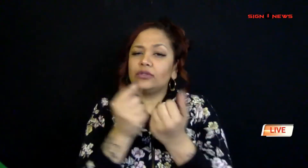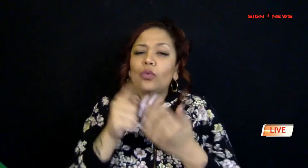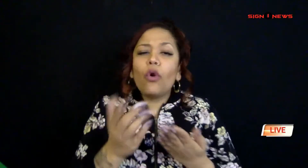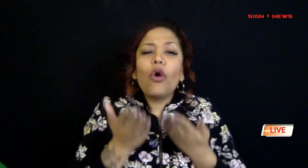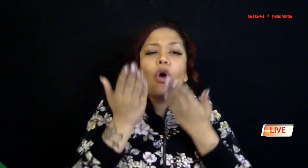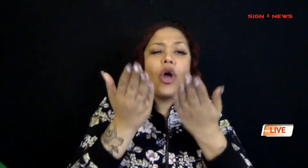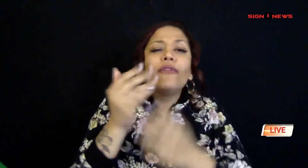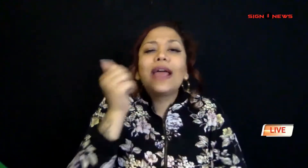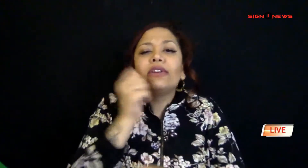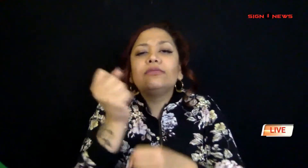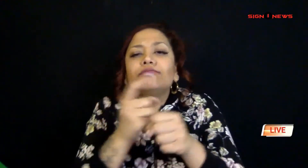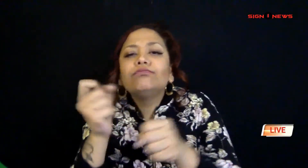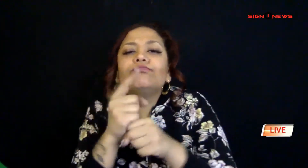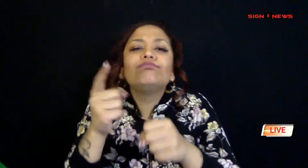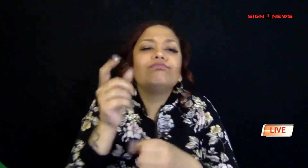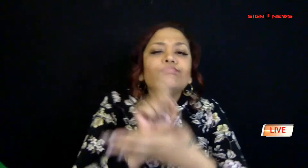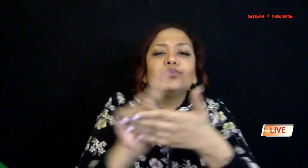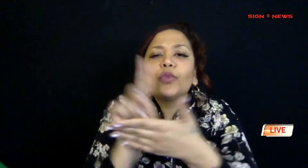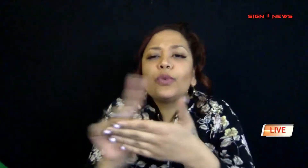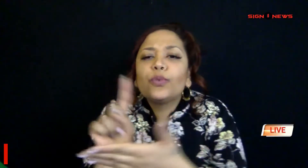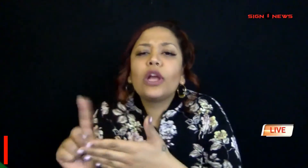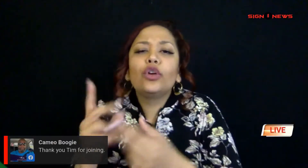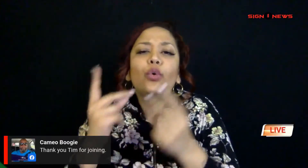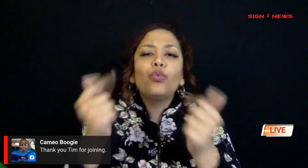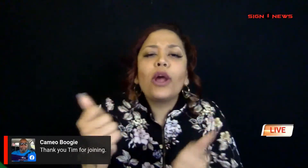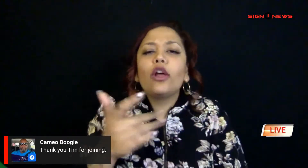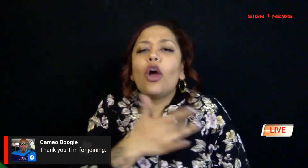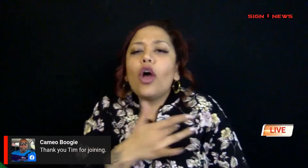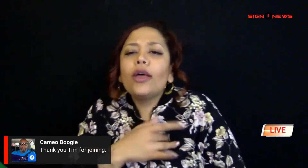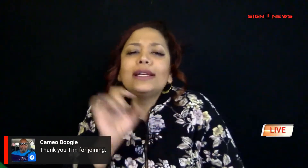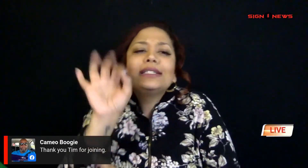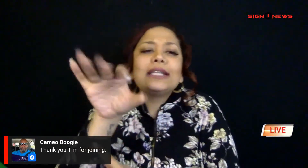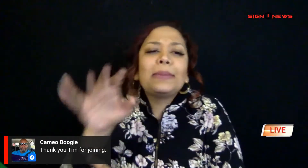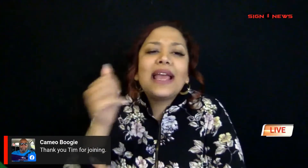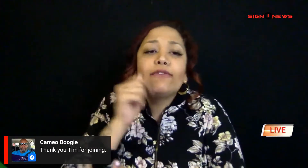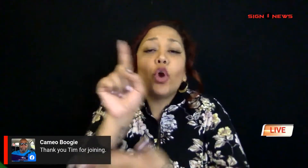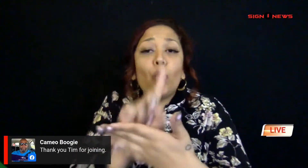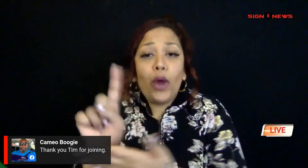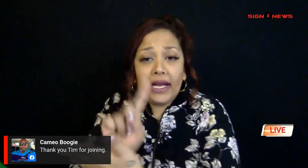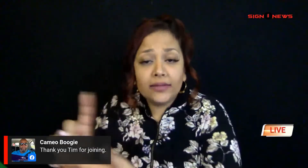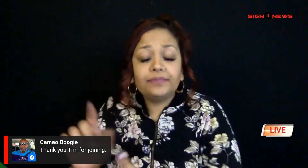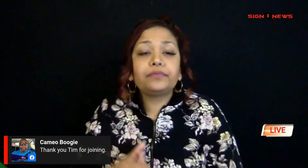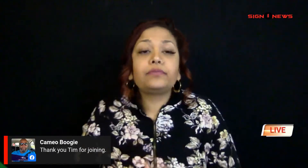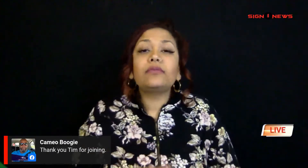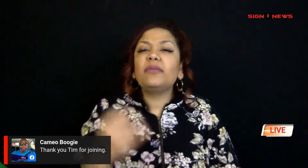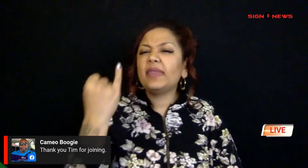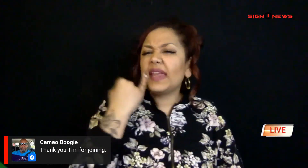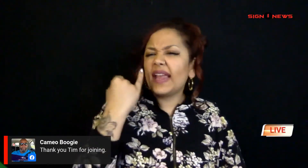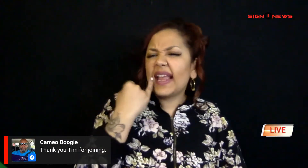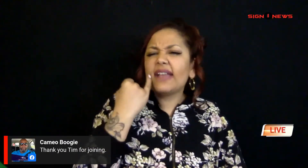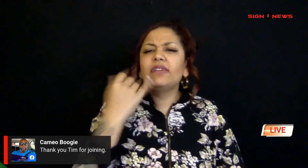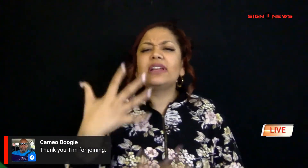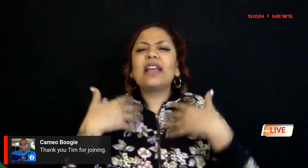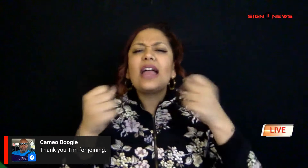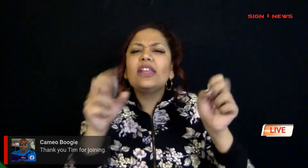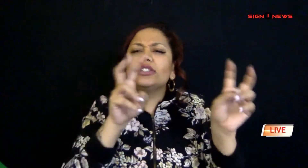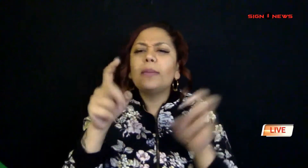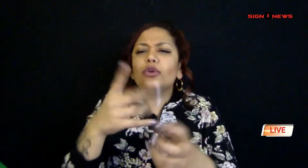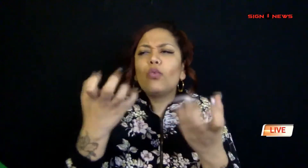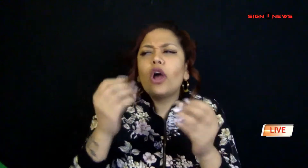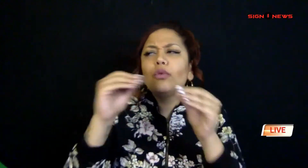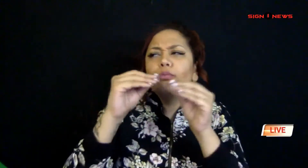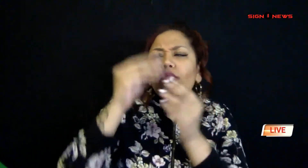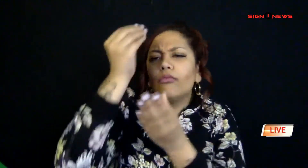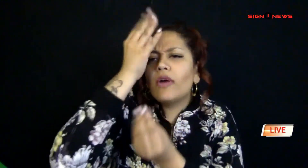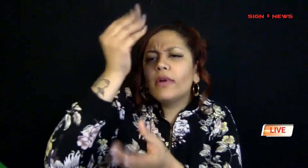Oh, we want to remind everybody that Sign1News is partnering with the American Heart Association to offer Sign1News viewers quick heart healthy